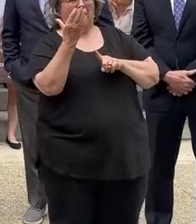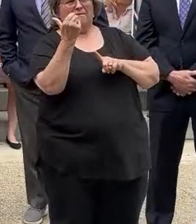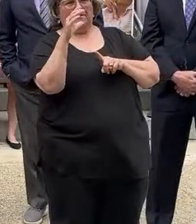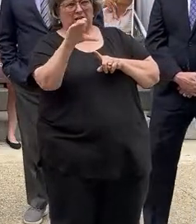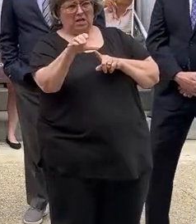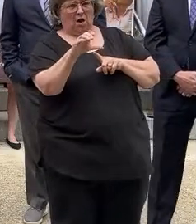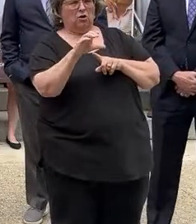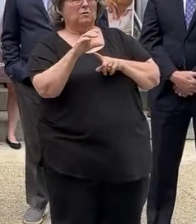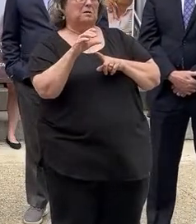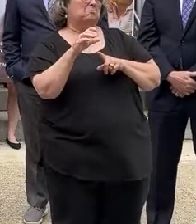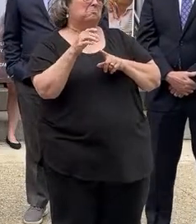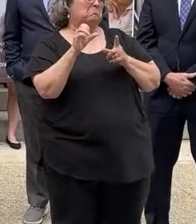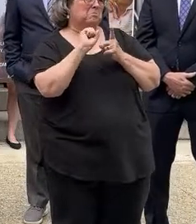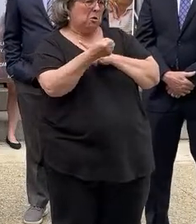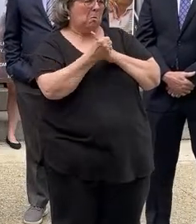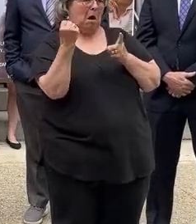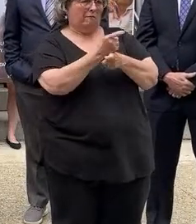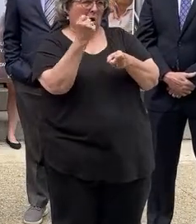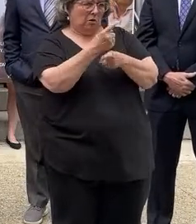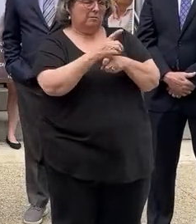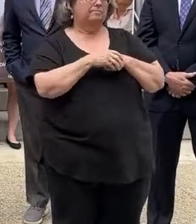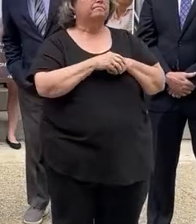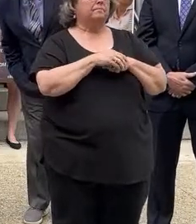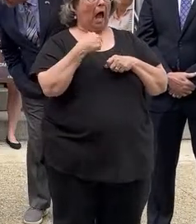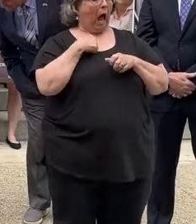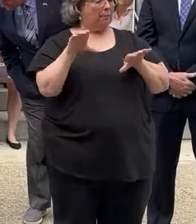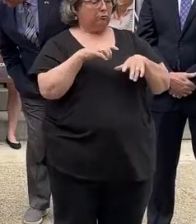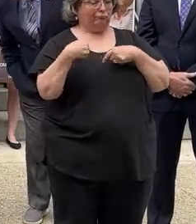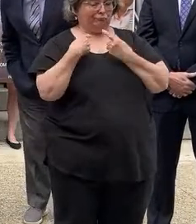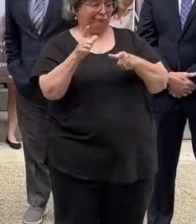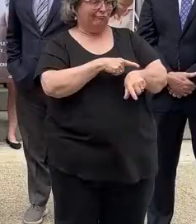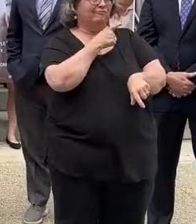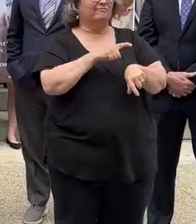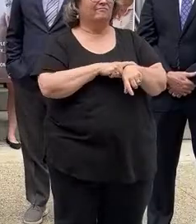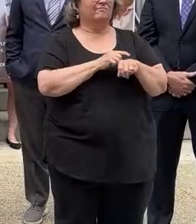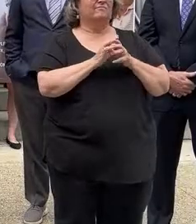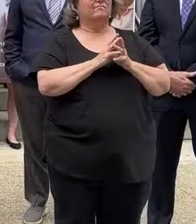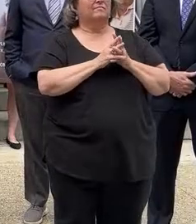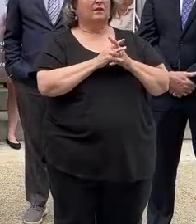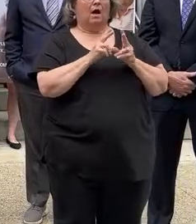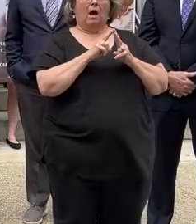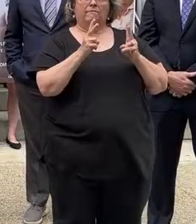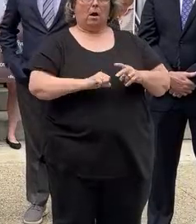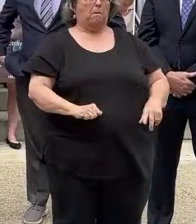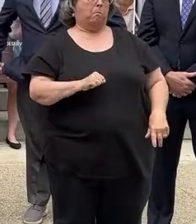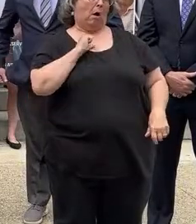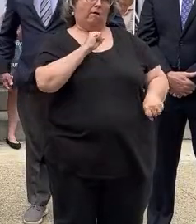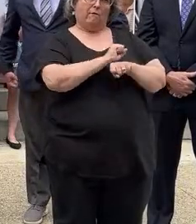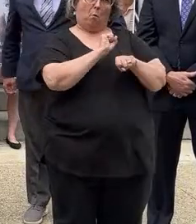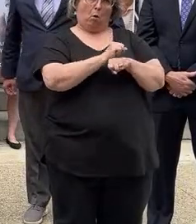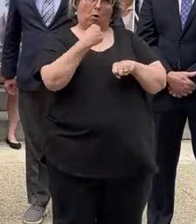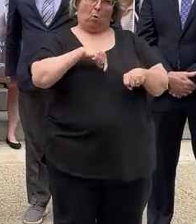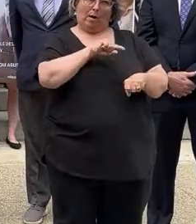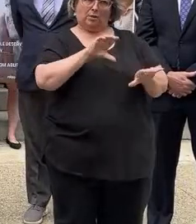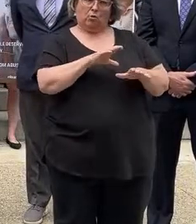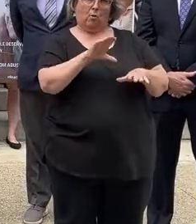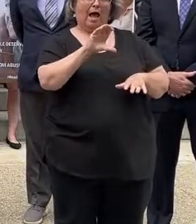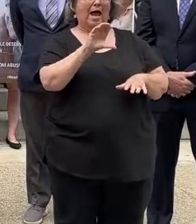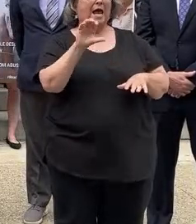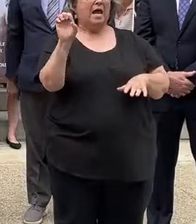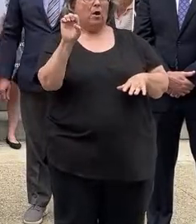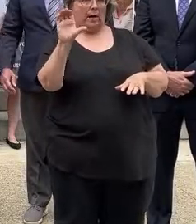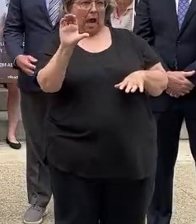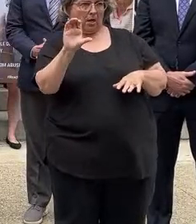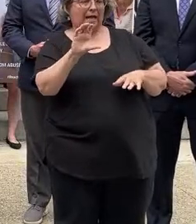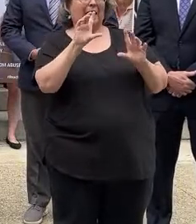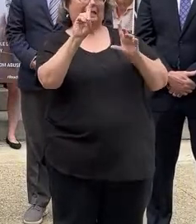1,500 cases a year. I've been doing this for a long time. I'm very, very proud of the work that we've done with the county, with